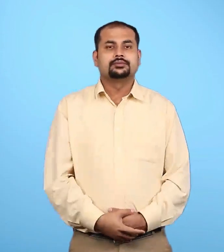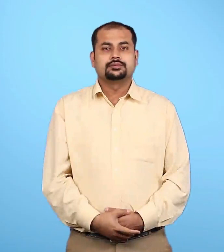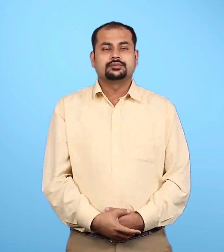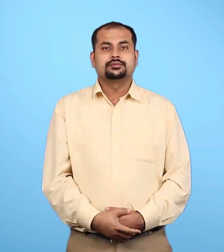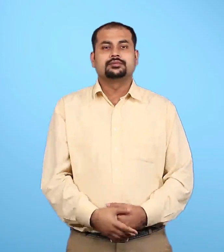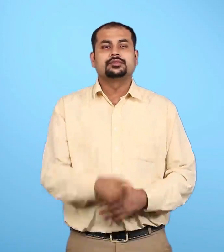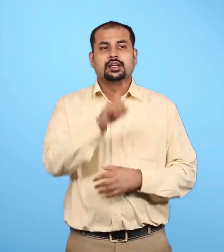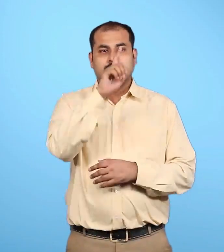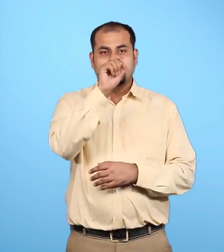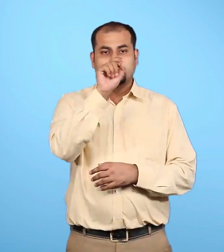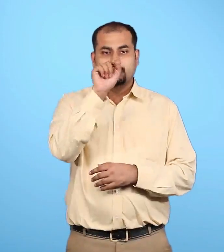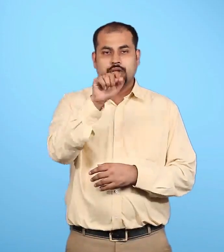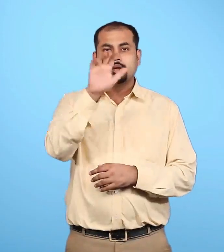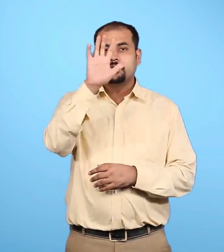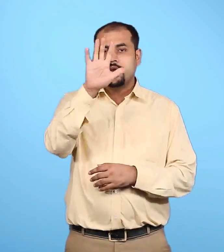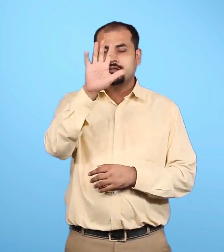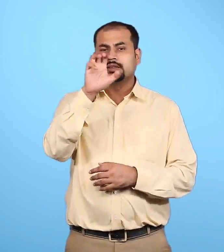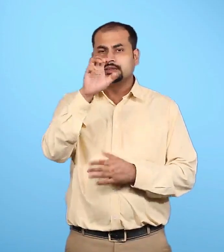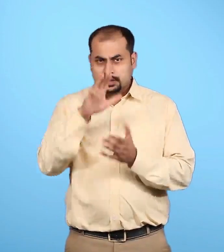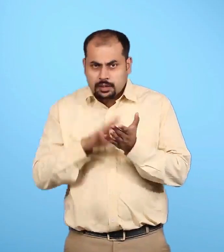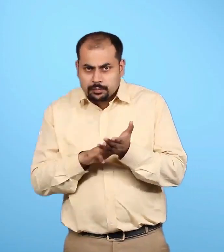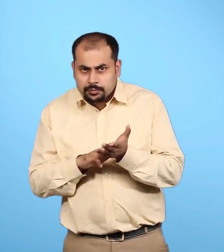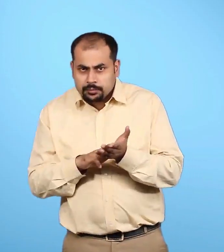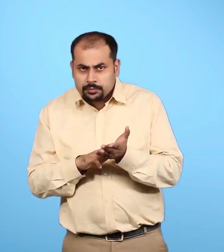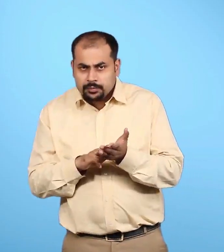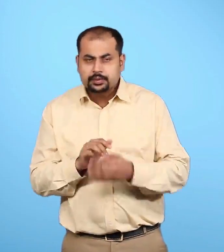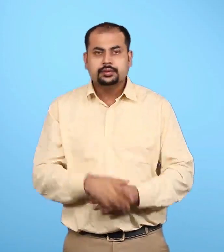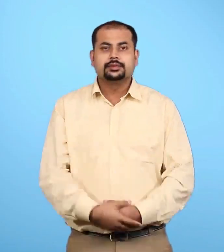Or 4. 10.5 centimeters.